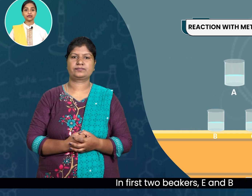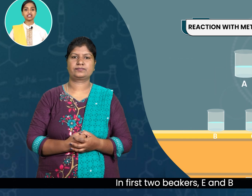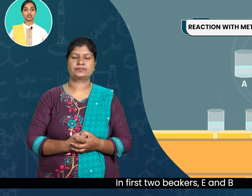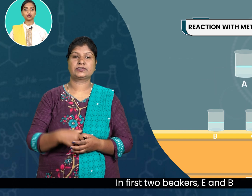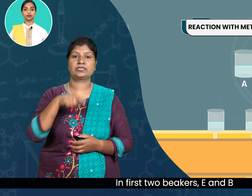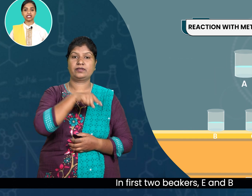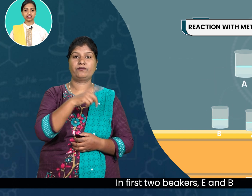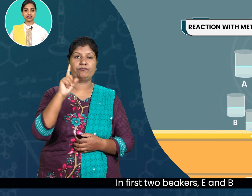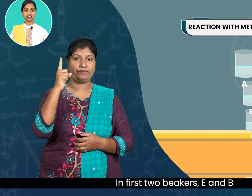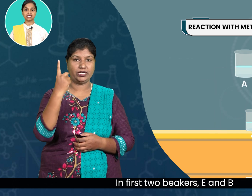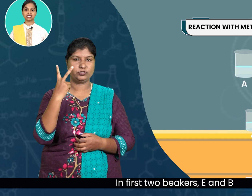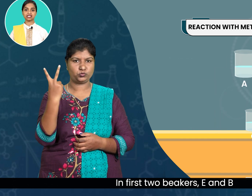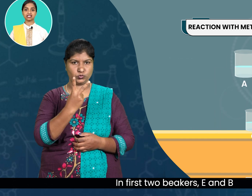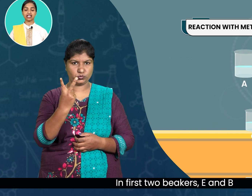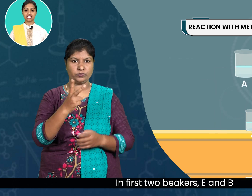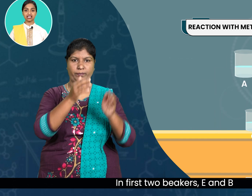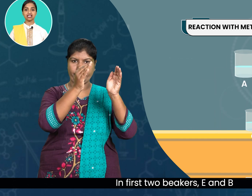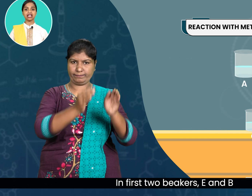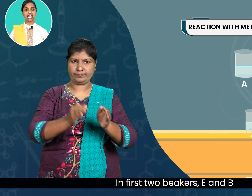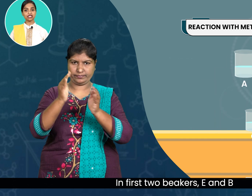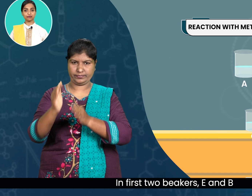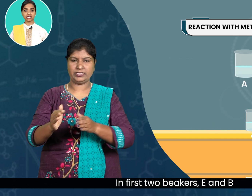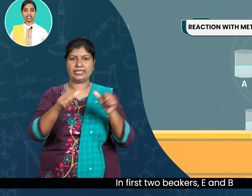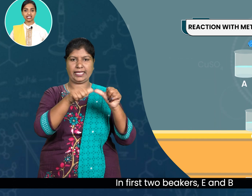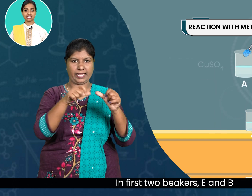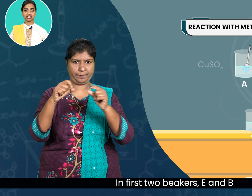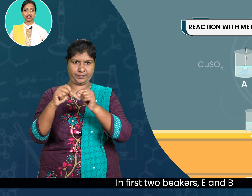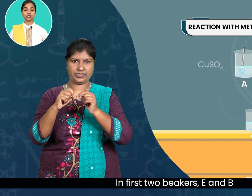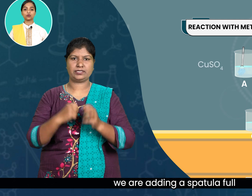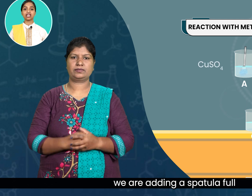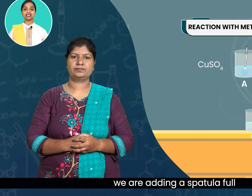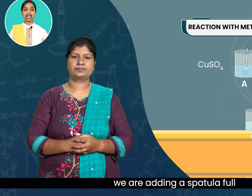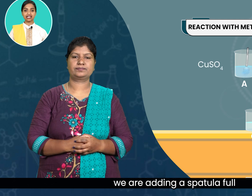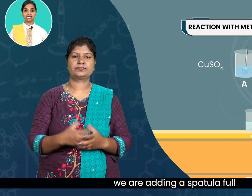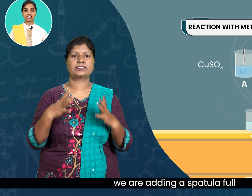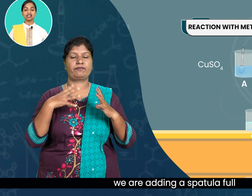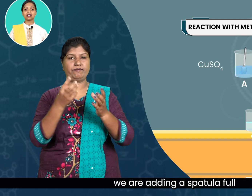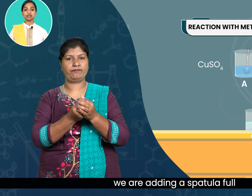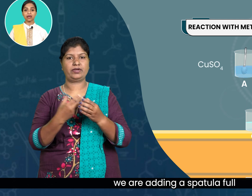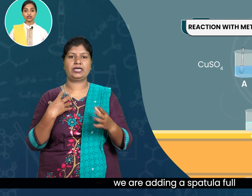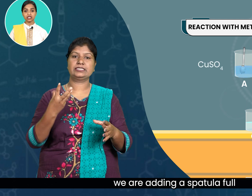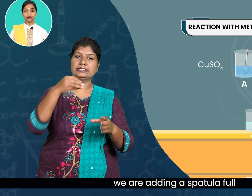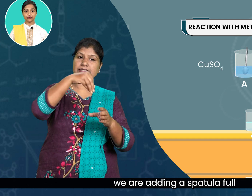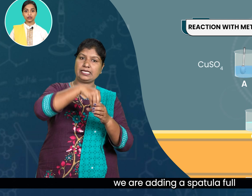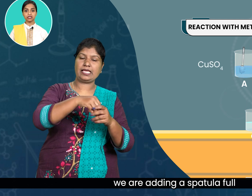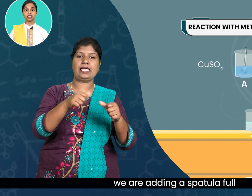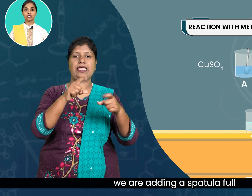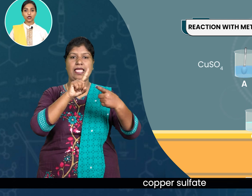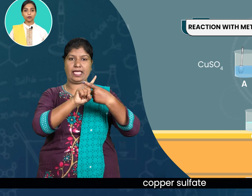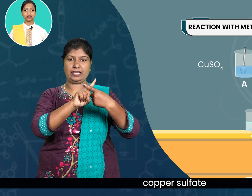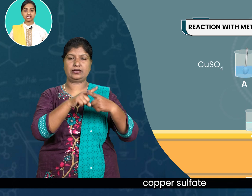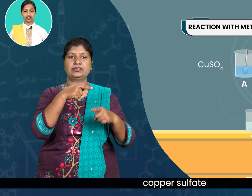In first 2 beakers, A and B, we are adding a spatula